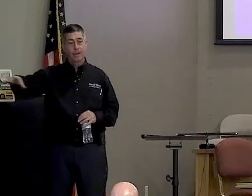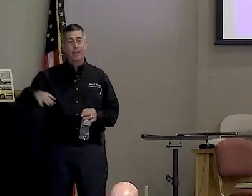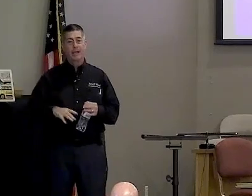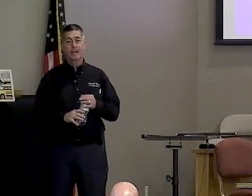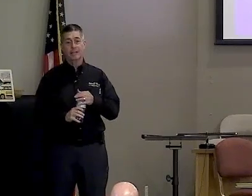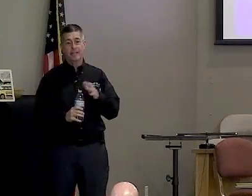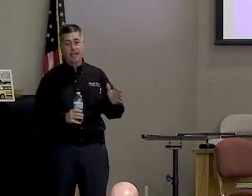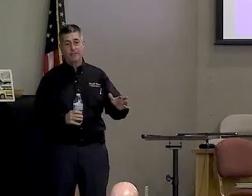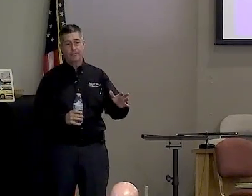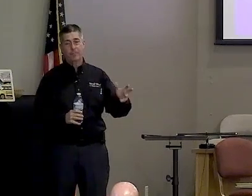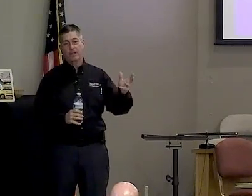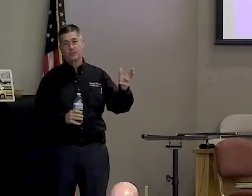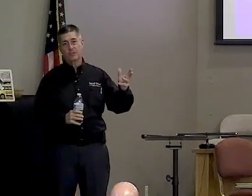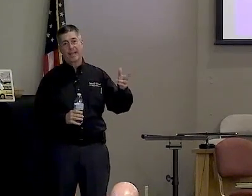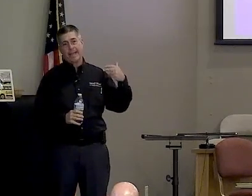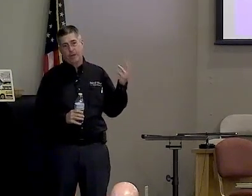Little D deaf means I can't hear.